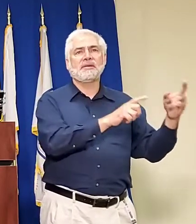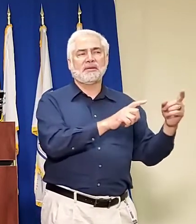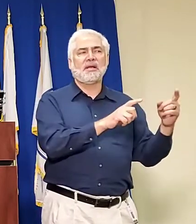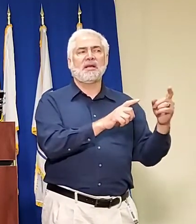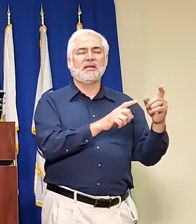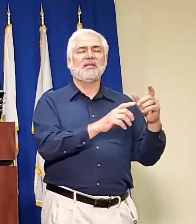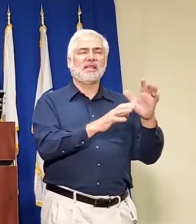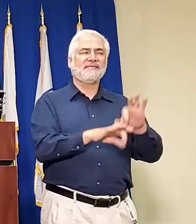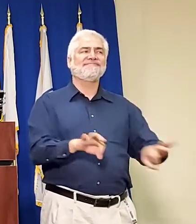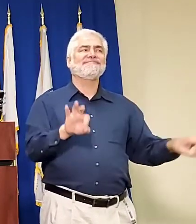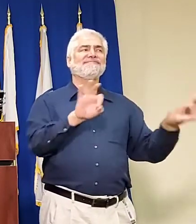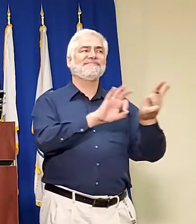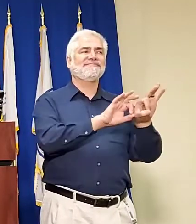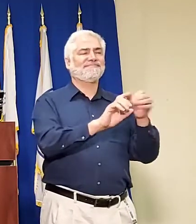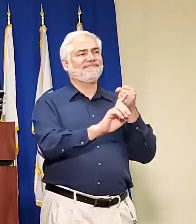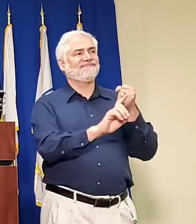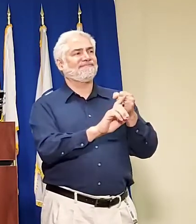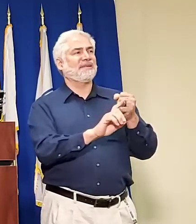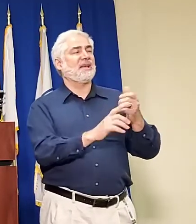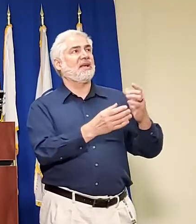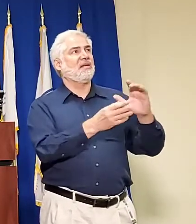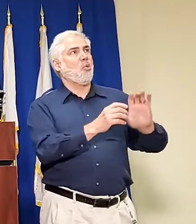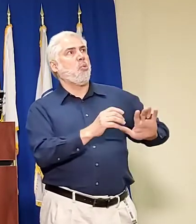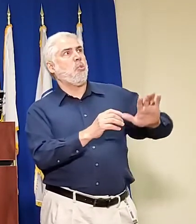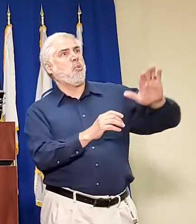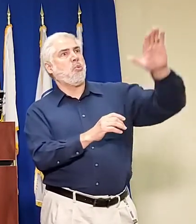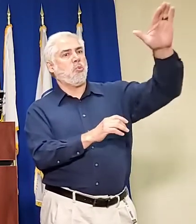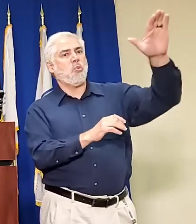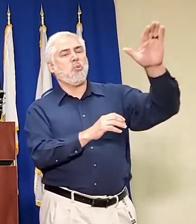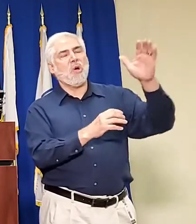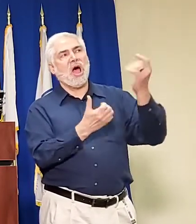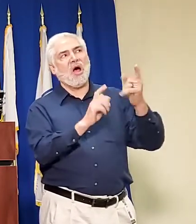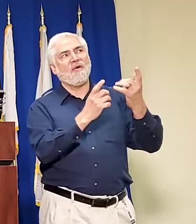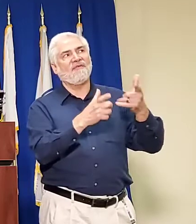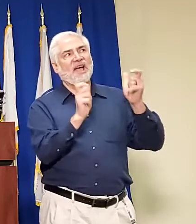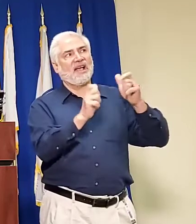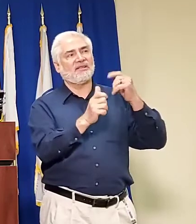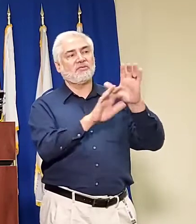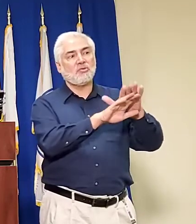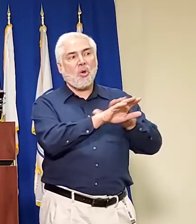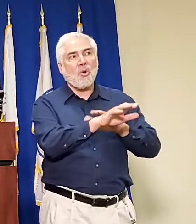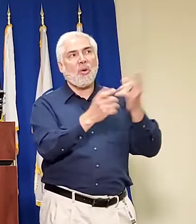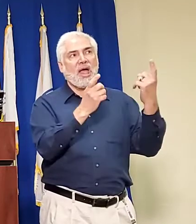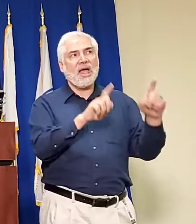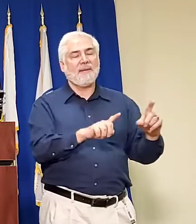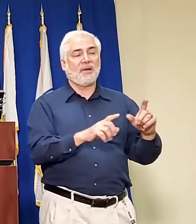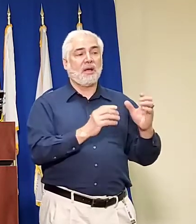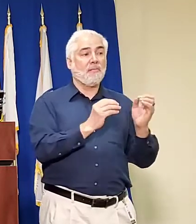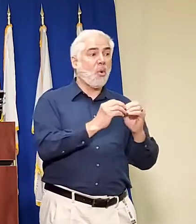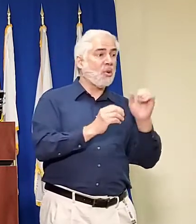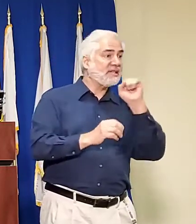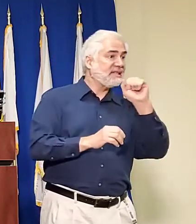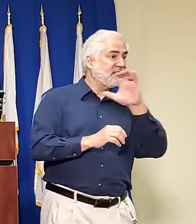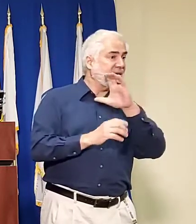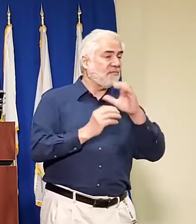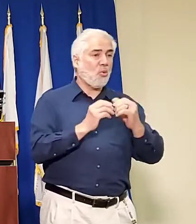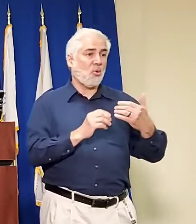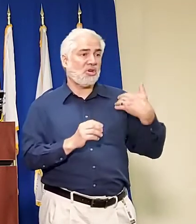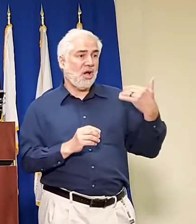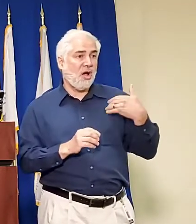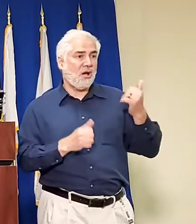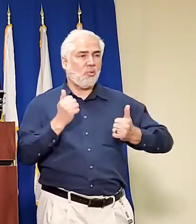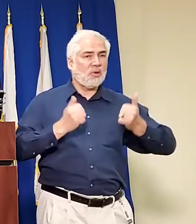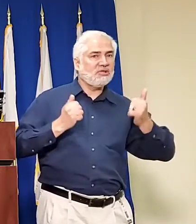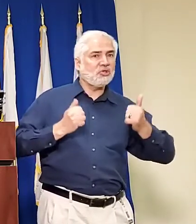makes a significant difference on the surge. What is your demographic population? Do you have more seniors? Do you have more younger population, and